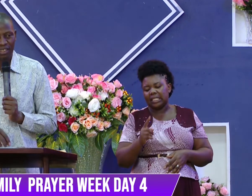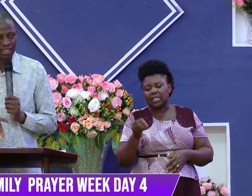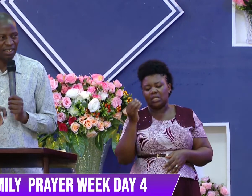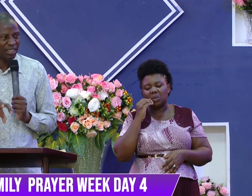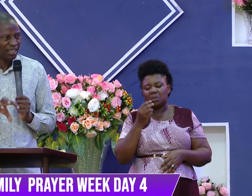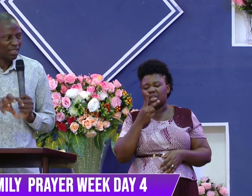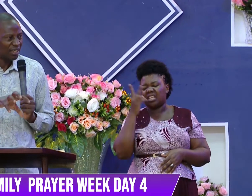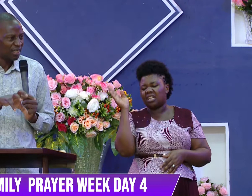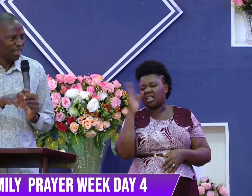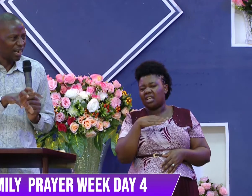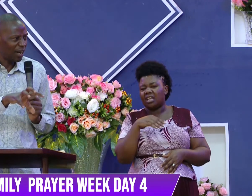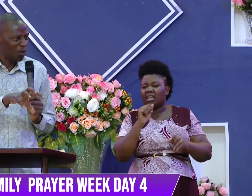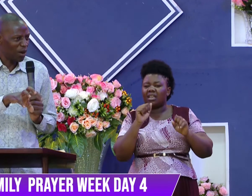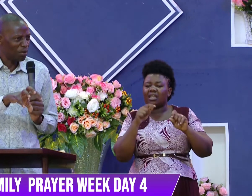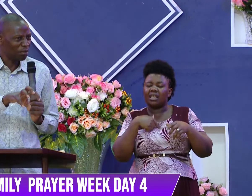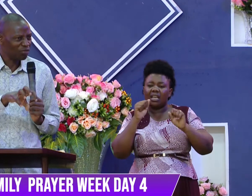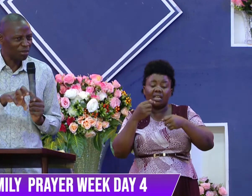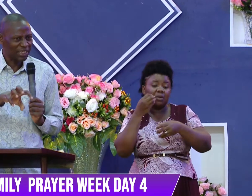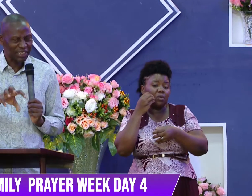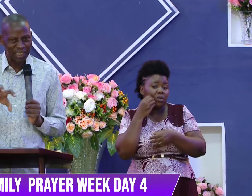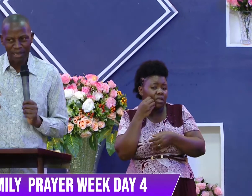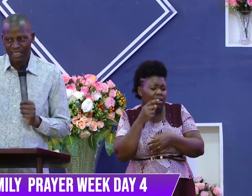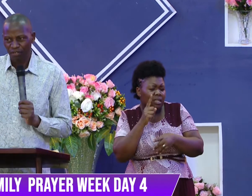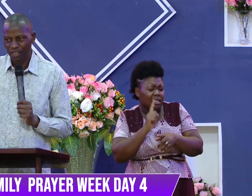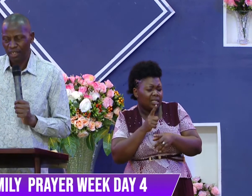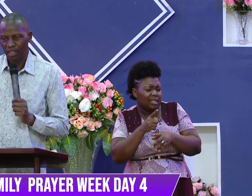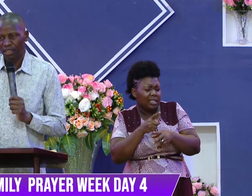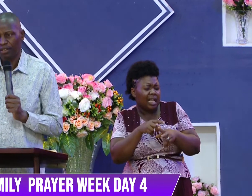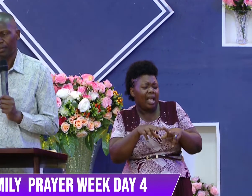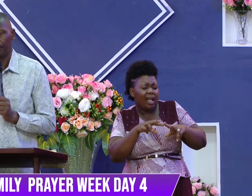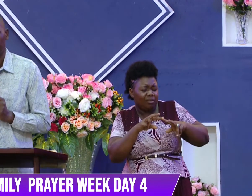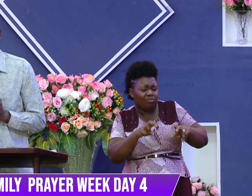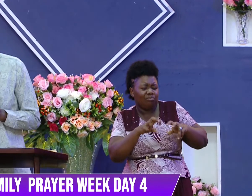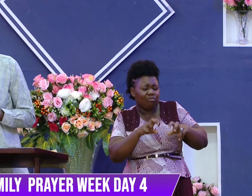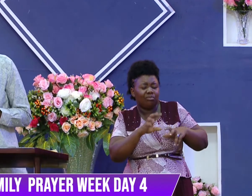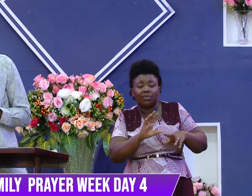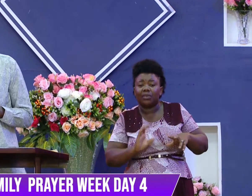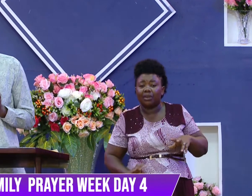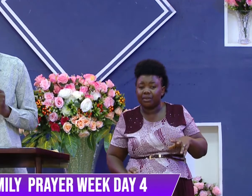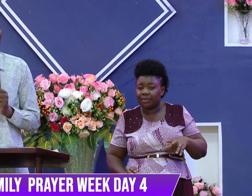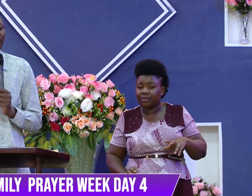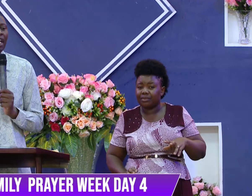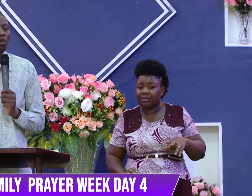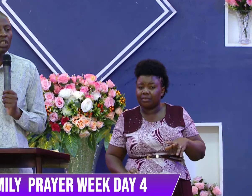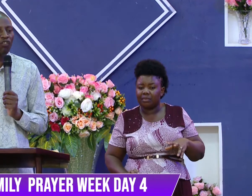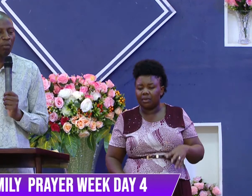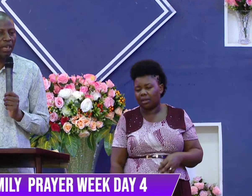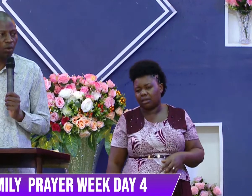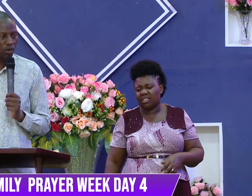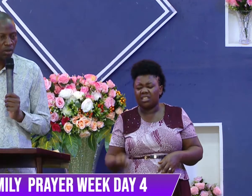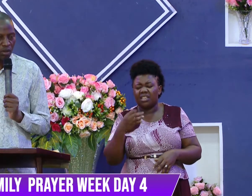mommy, this food was burnt. Will it be eaten? Those are the things that really test our character.